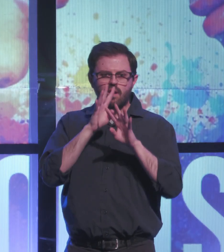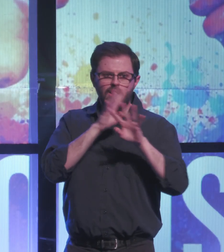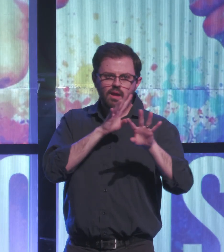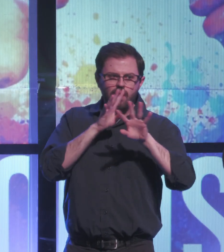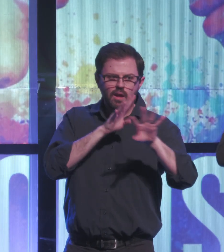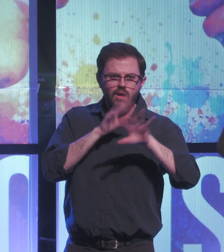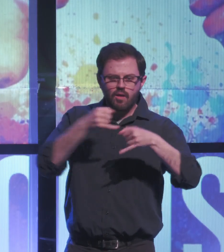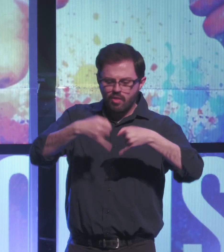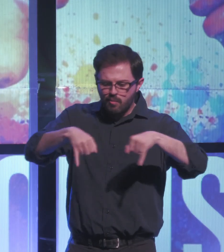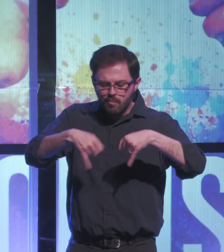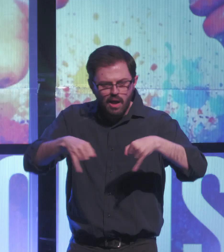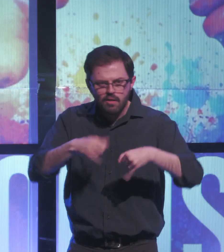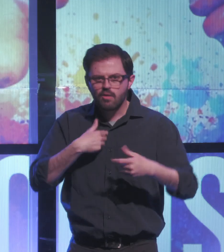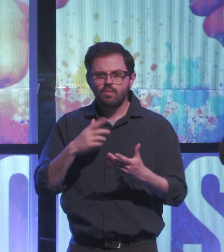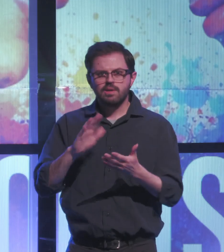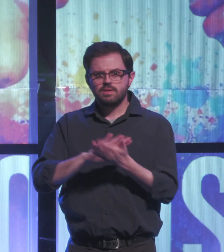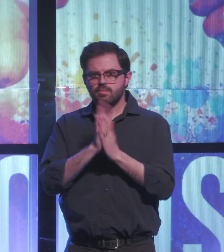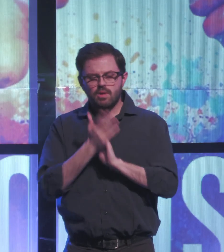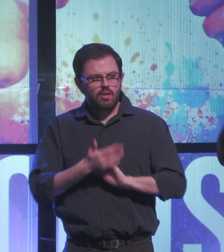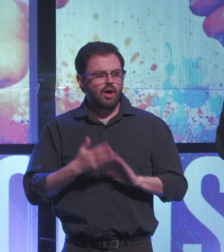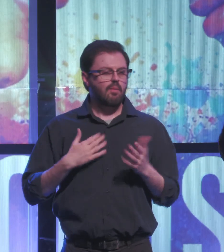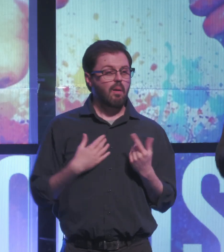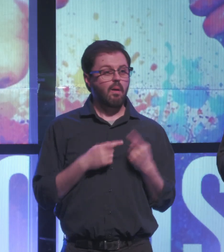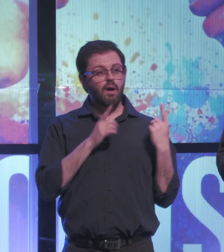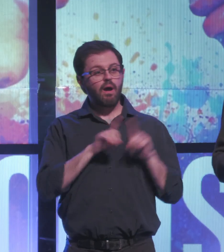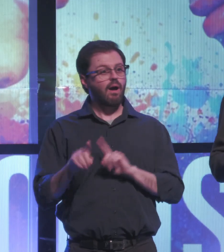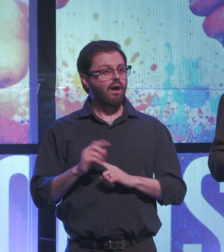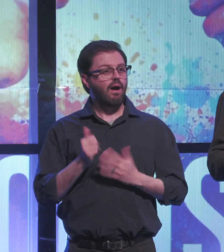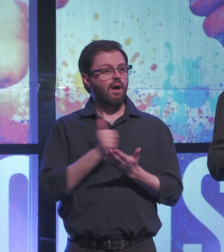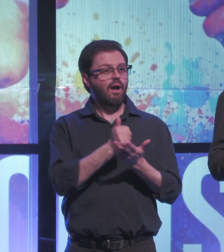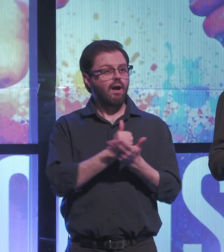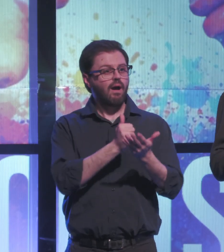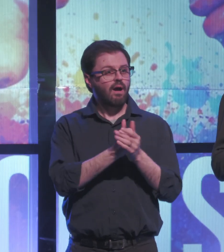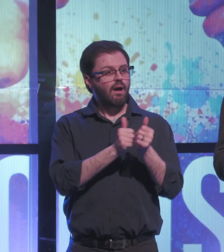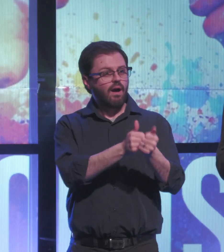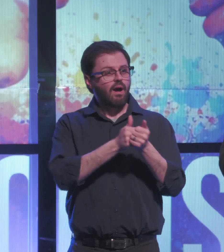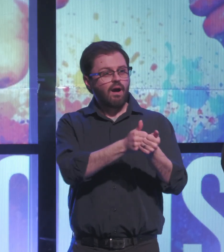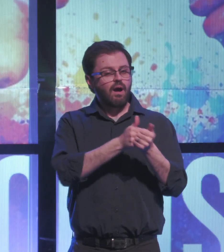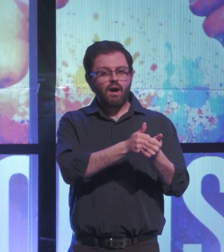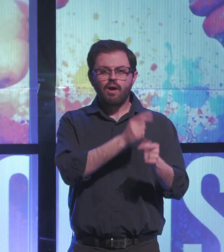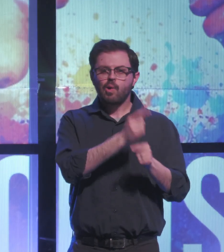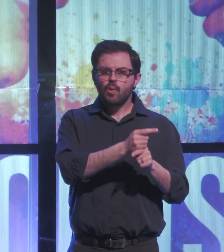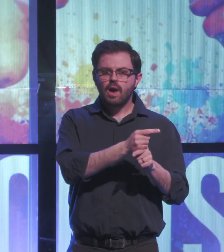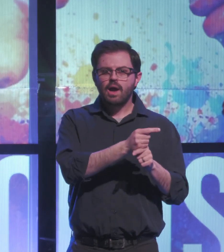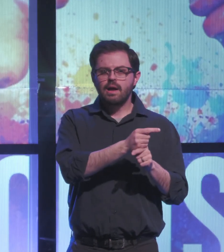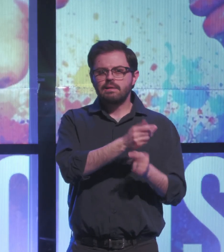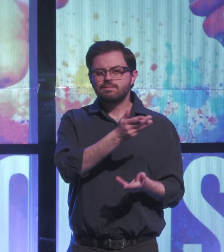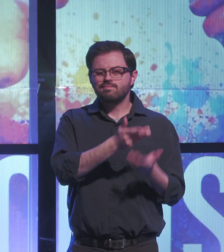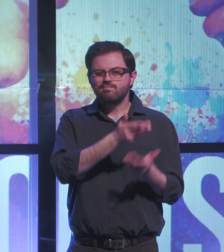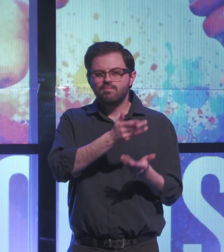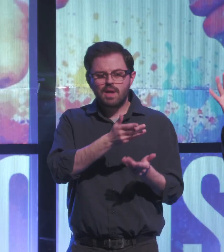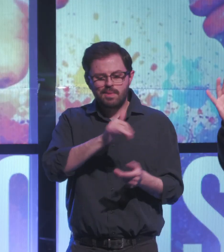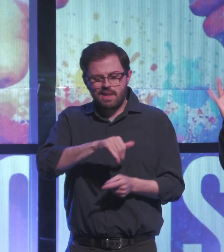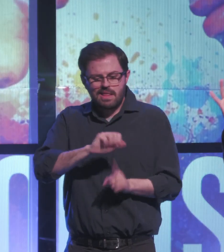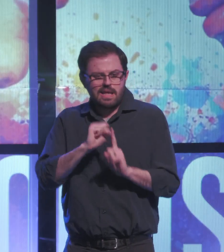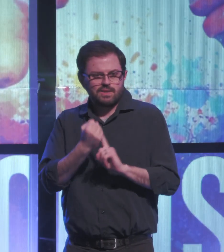ignore all of our boundaries and we just get super agreeable, we get helpful, we get compliant. right? Maybe even in a moment where we're just trying to prevent someone from